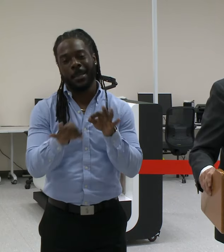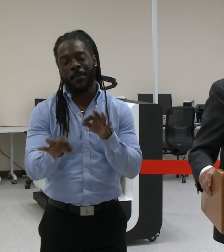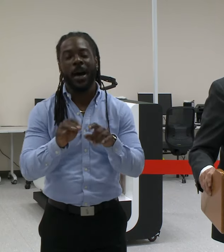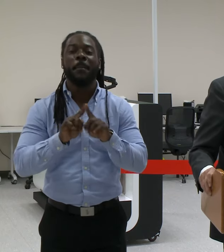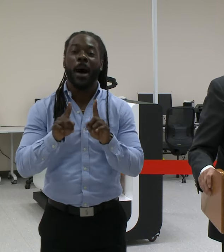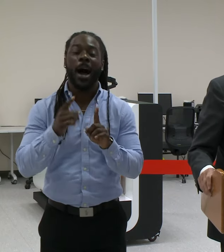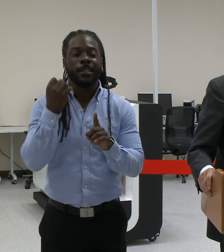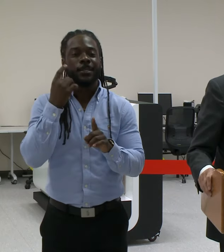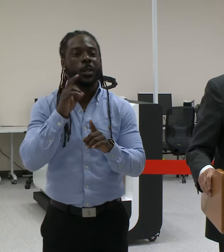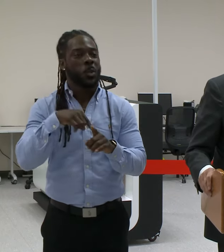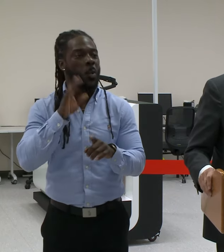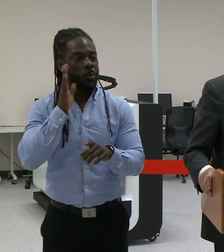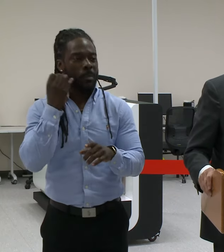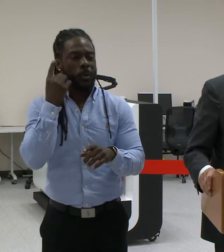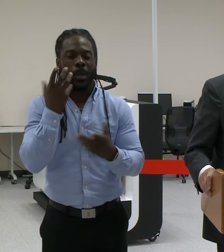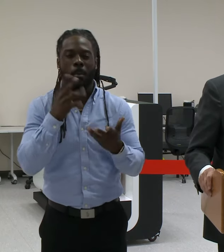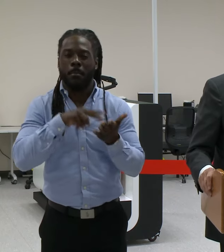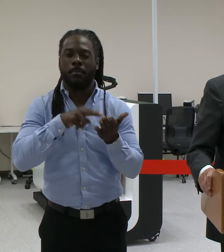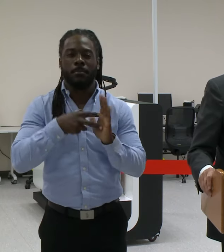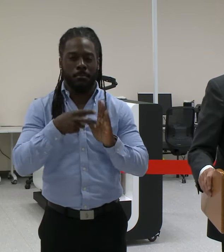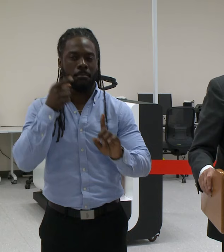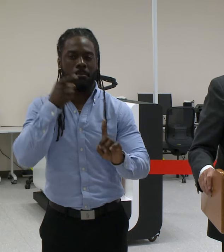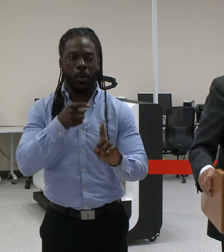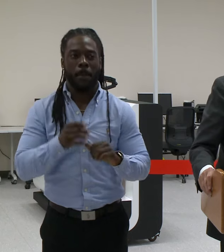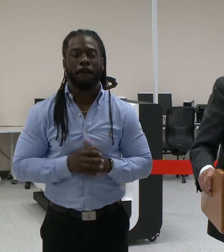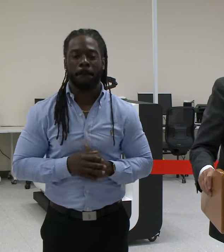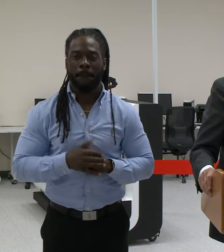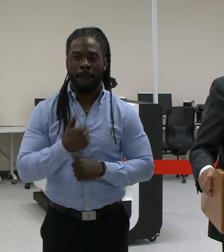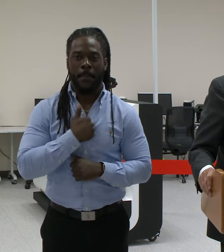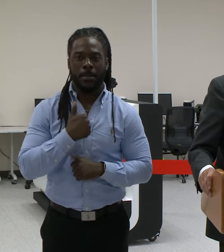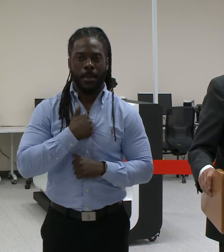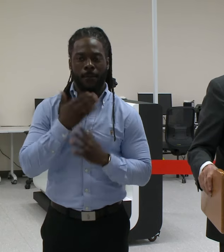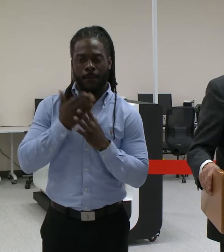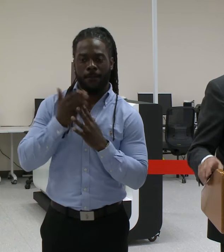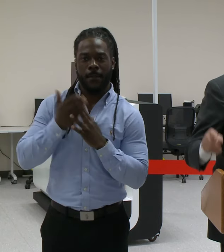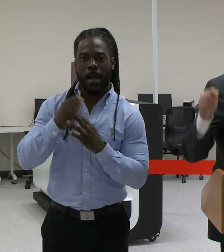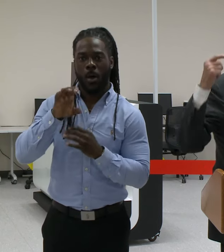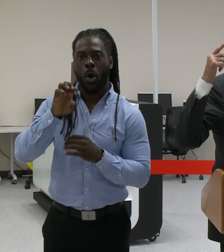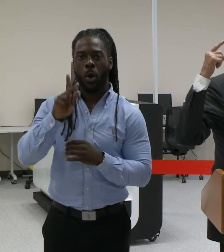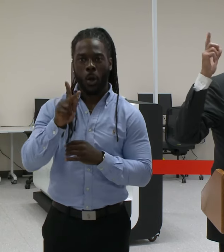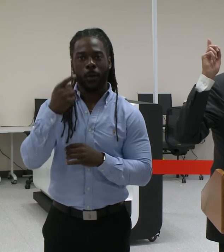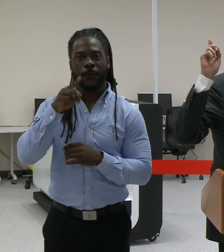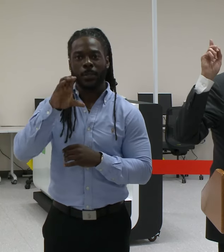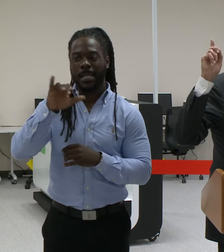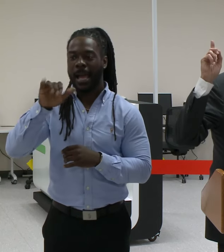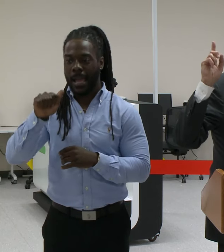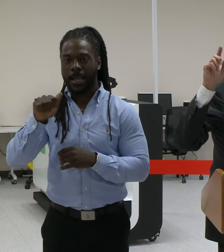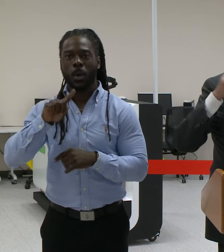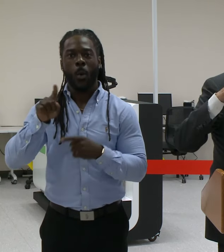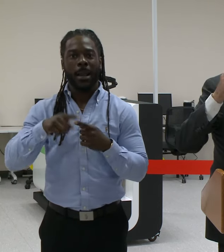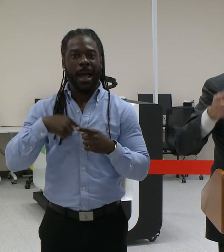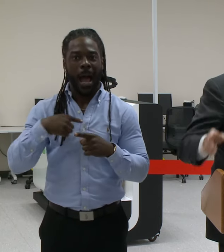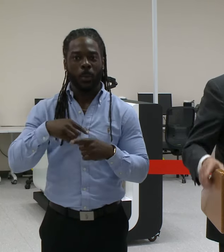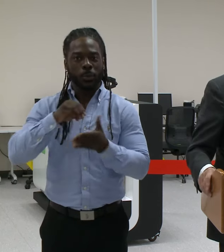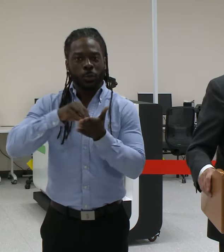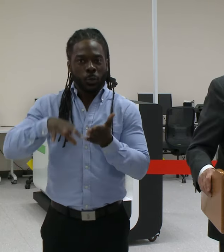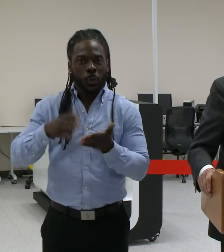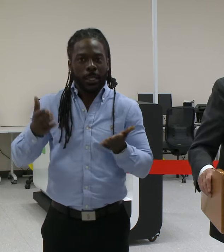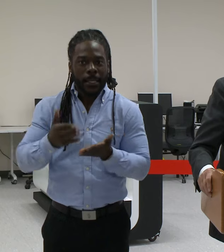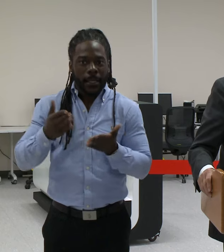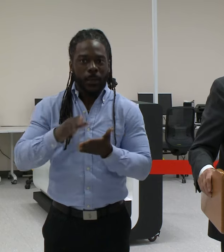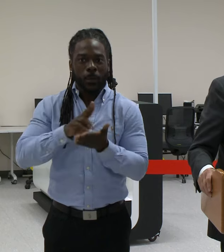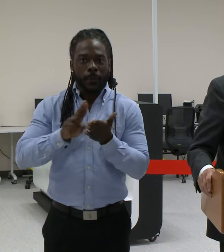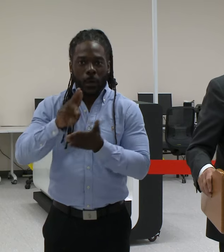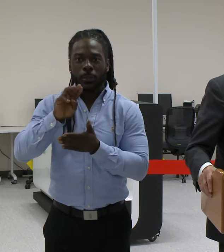that, but you all get what I mean. I was a file clerk for CIA while I was a student here at the University of Maryland. I worked 3:30